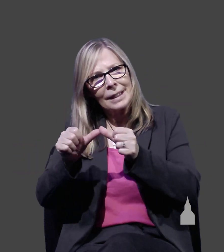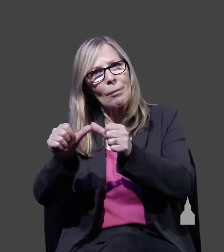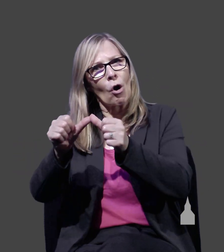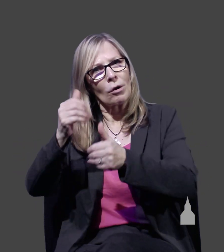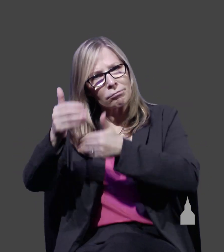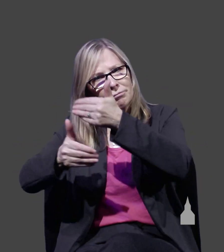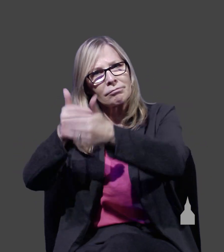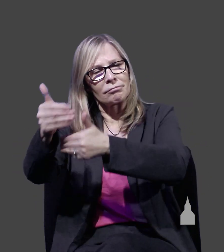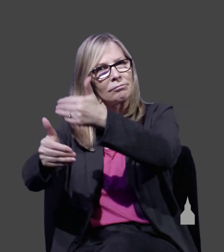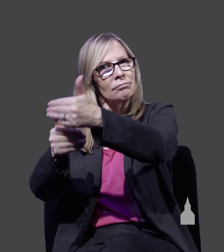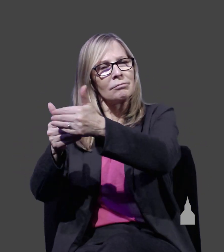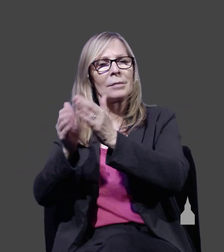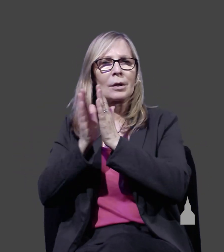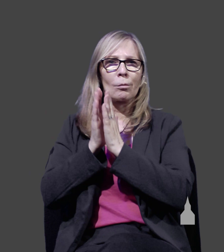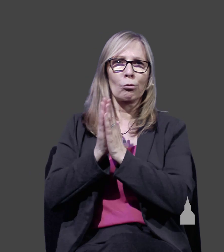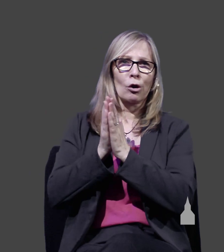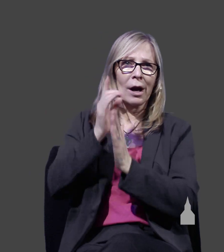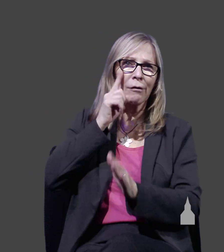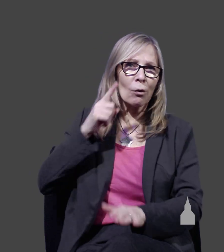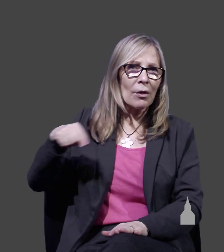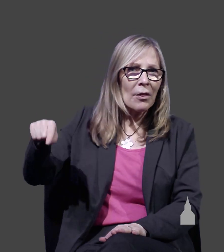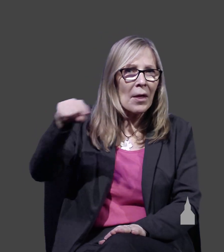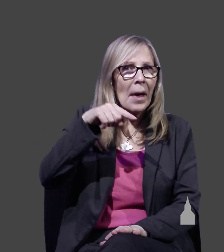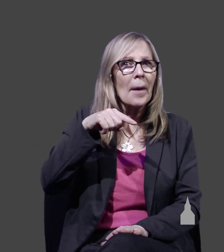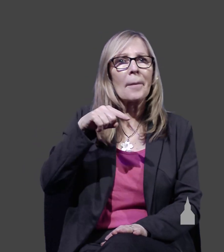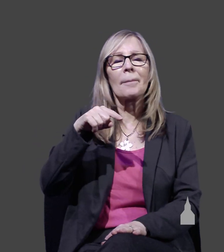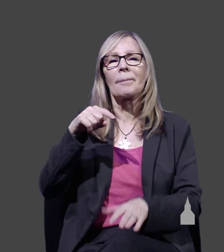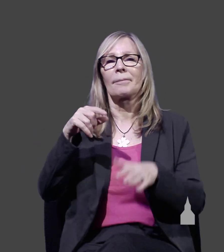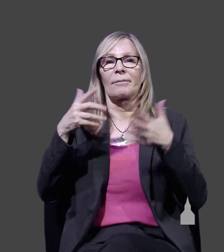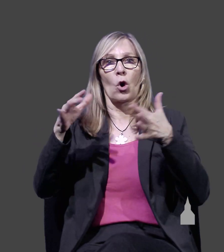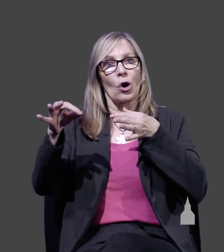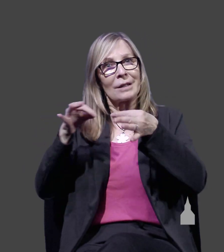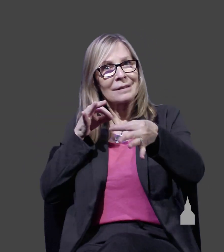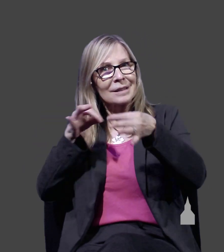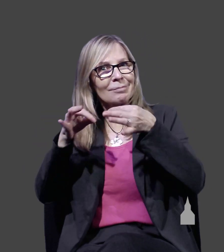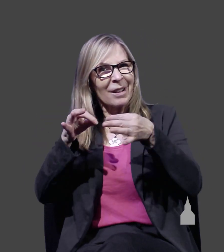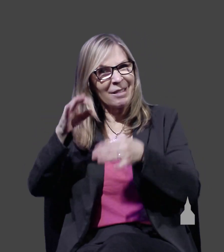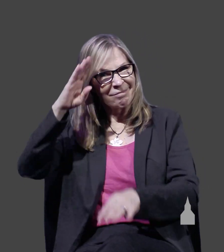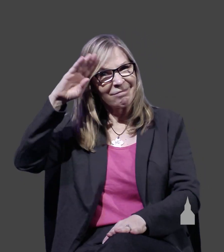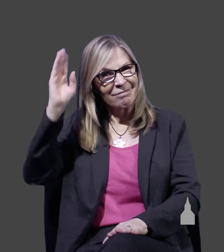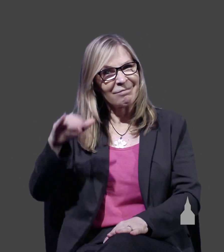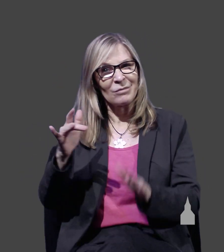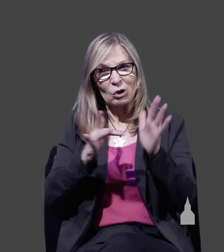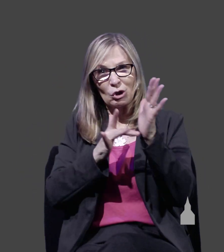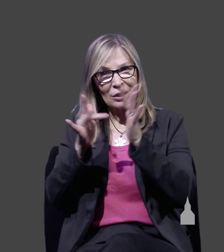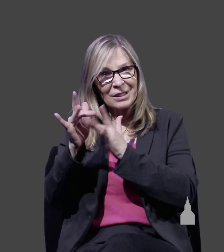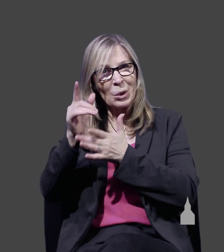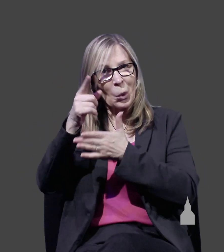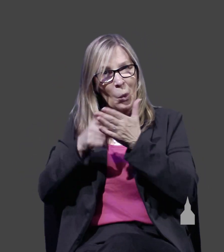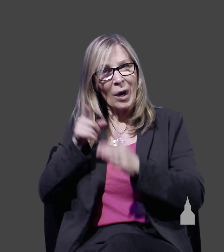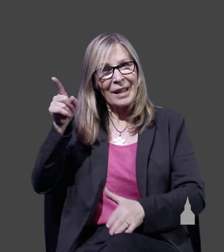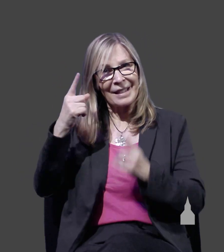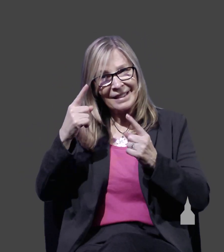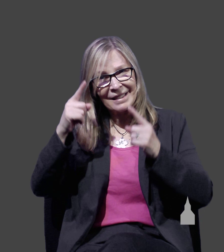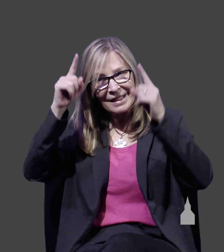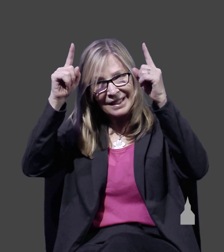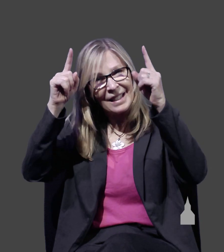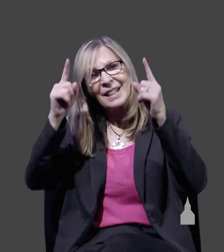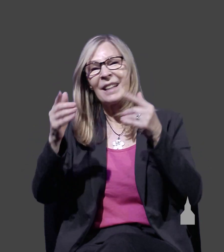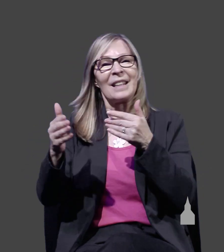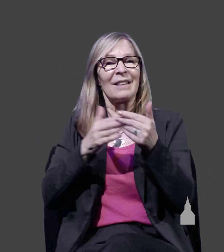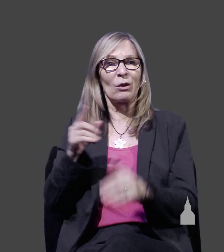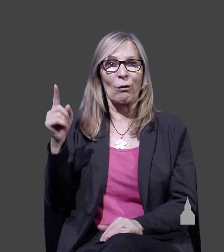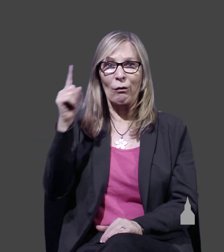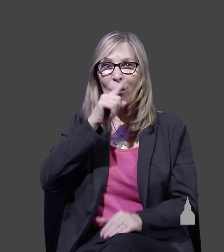on. He's praying for them. He's explained to them the reality of who Jesus is and what he's done in the face of false teachers